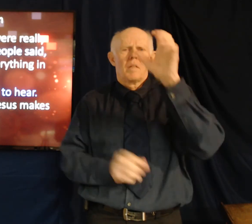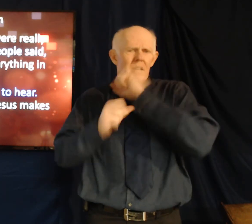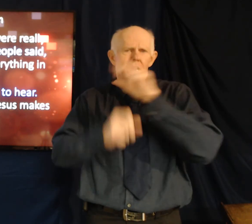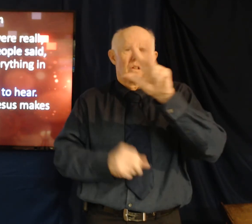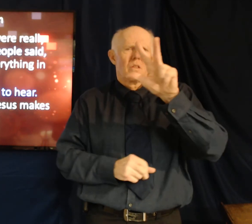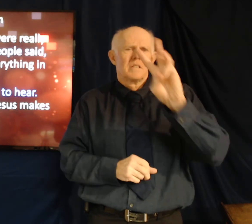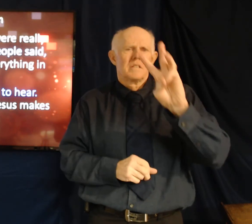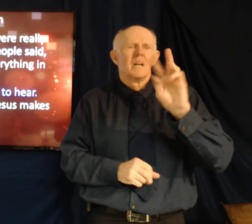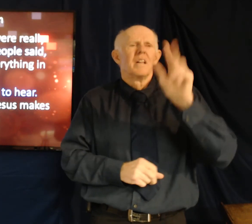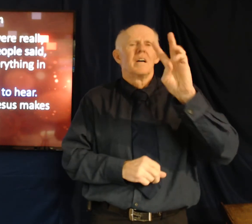And 37. And